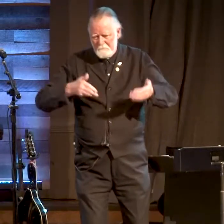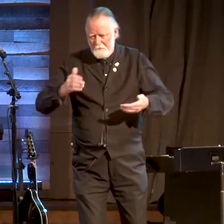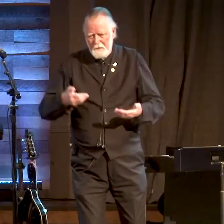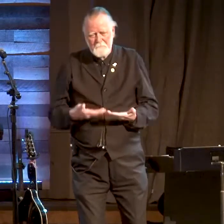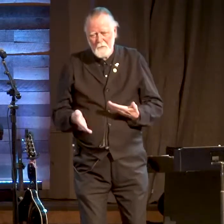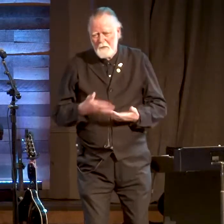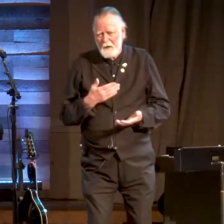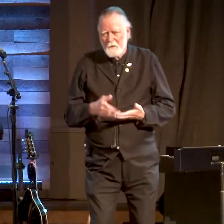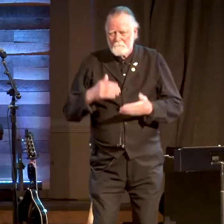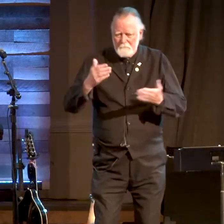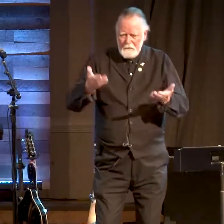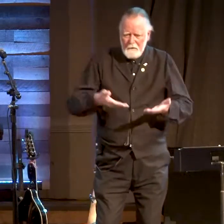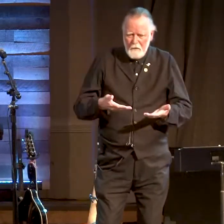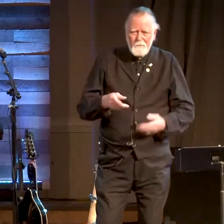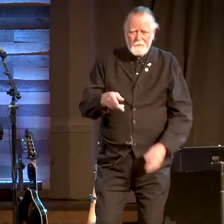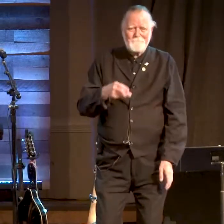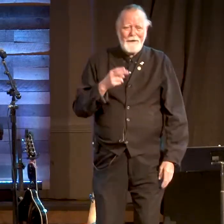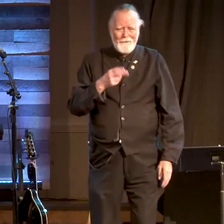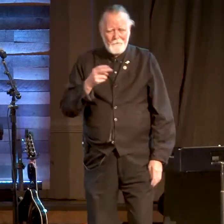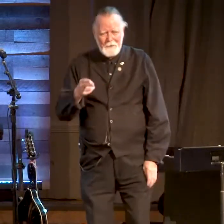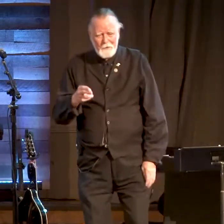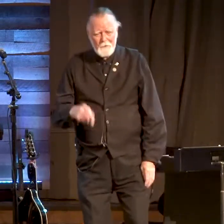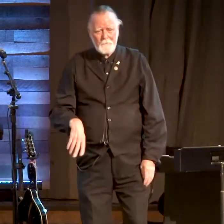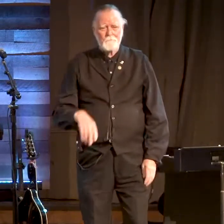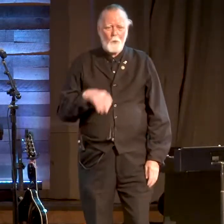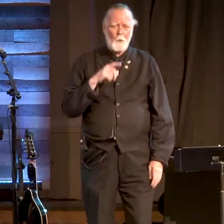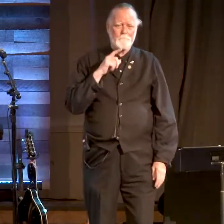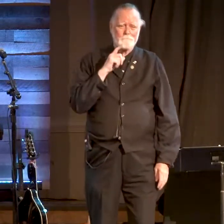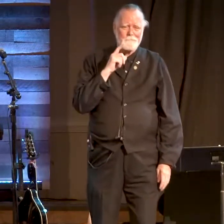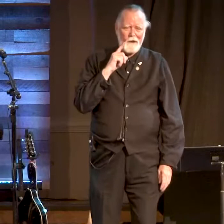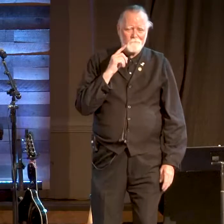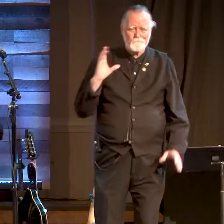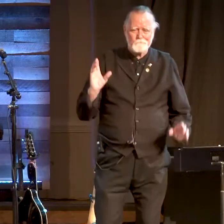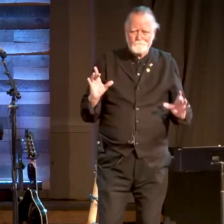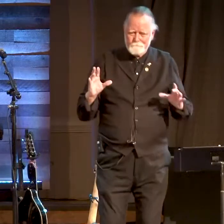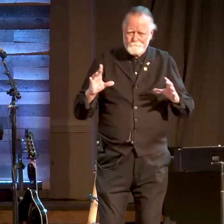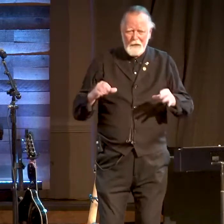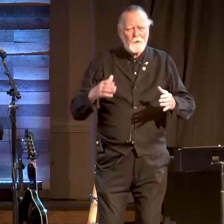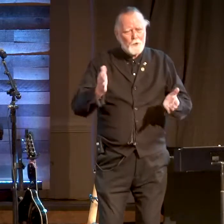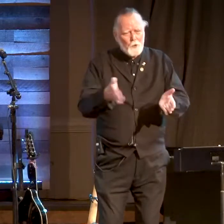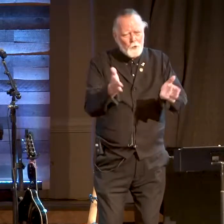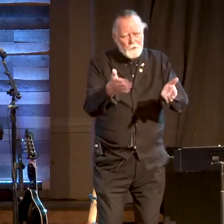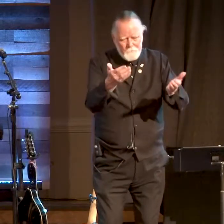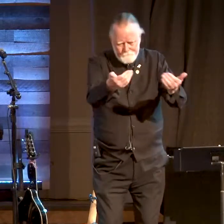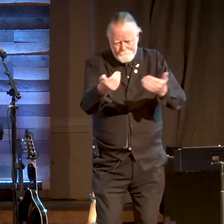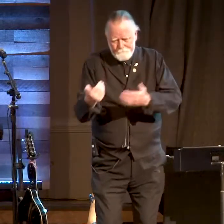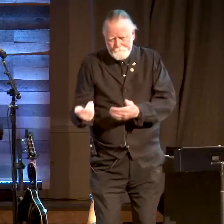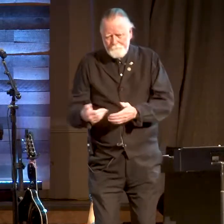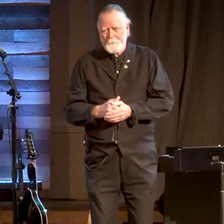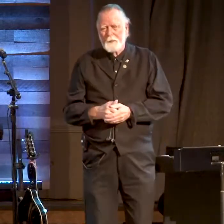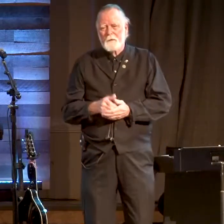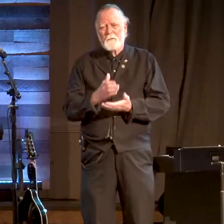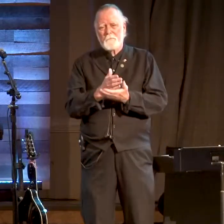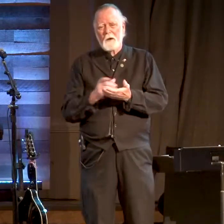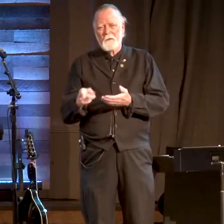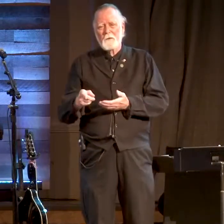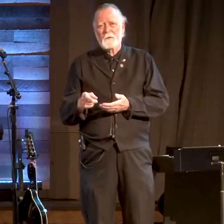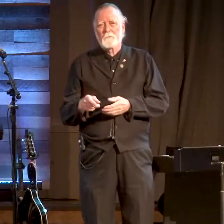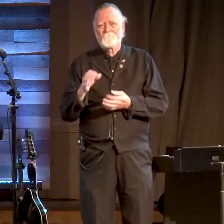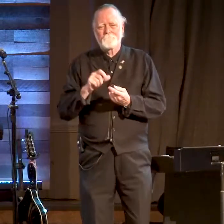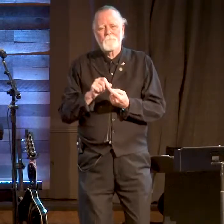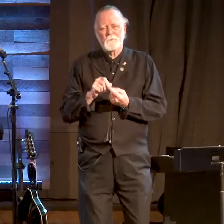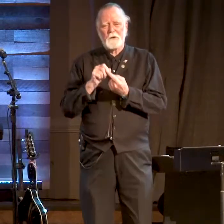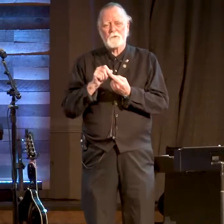hearing impaired, we would love to have you encourage them to come and be a part of this very